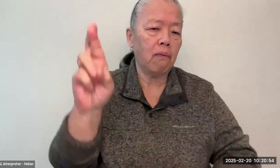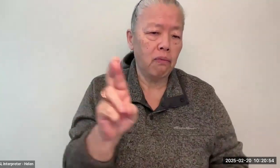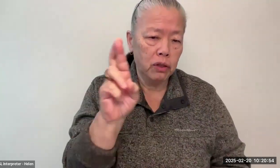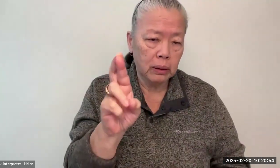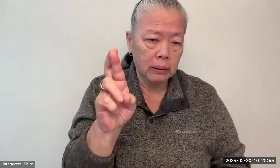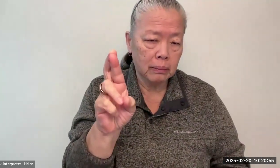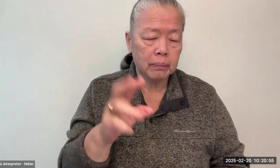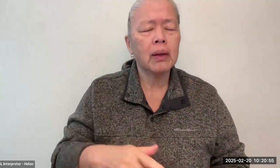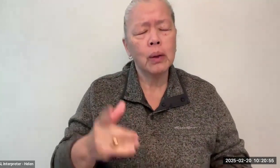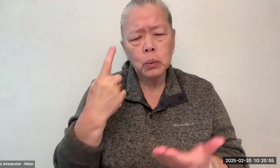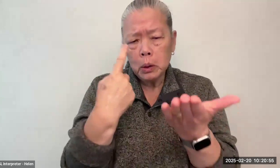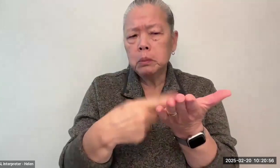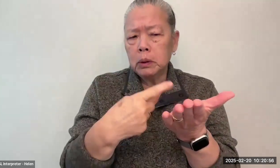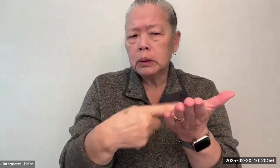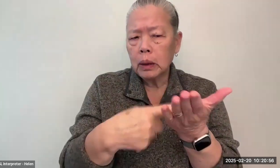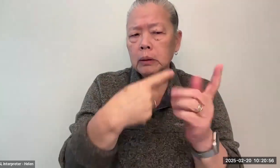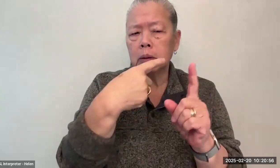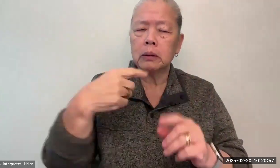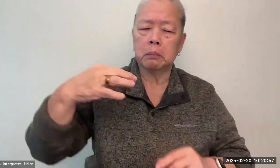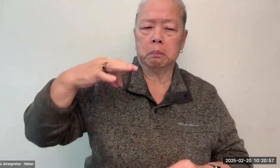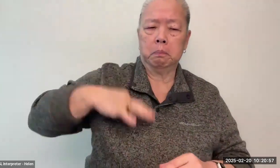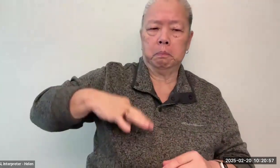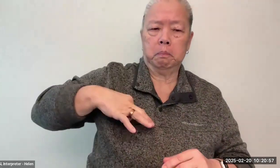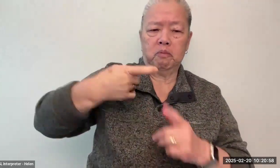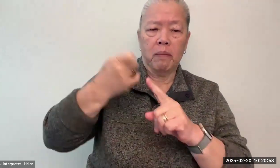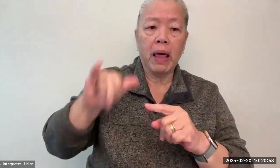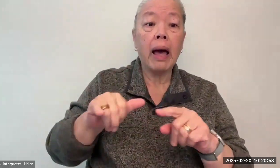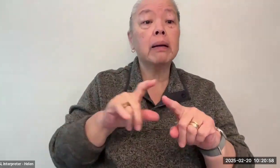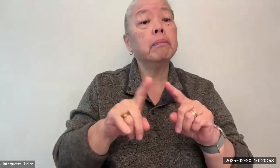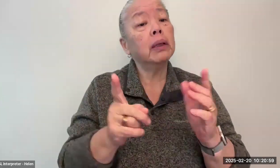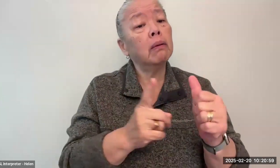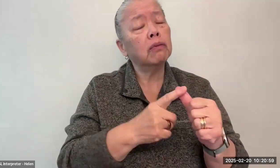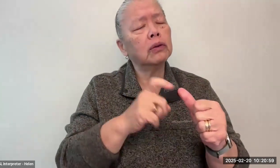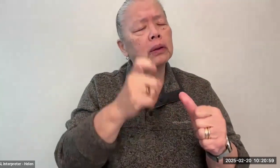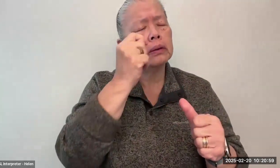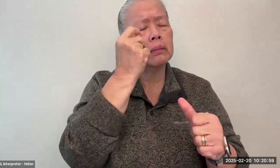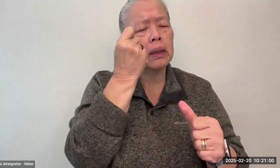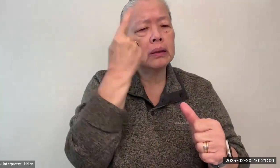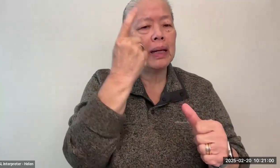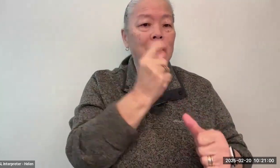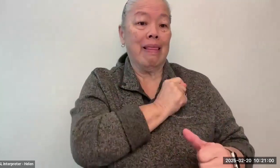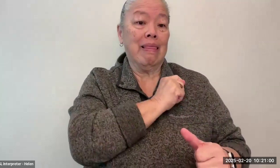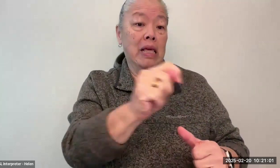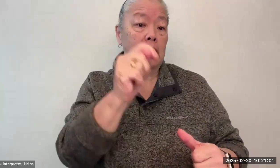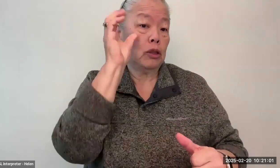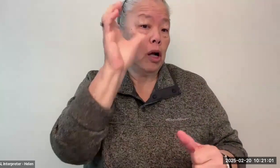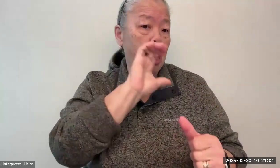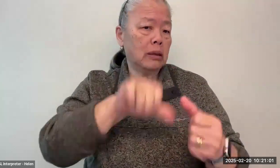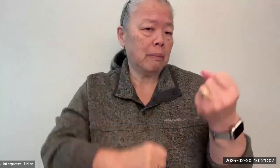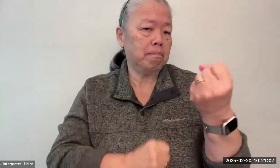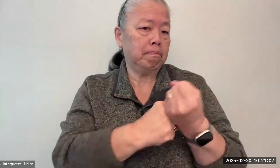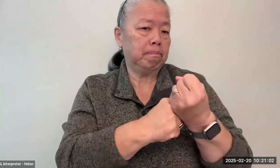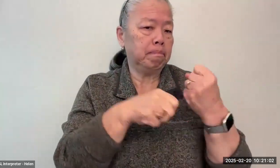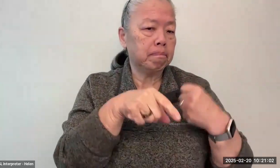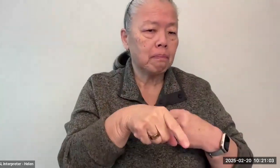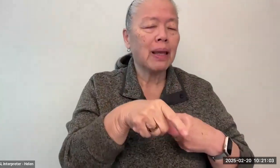discussing the merits of that legislation, it's also important to better understand the theological concept of regionalization, which is where this presentation